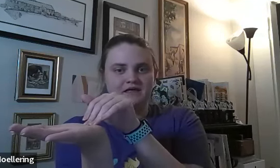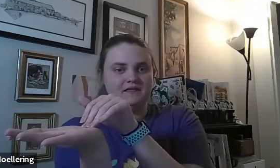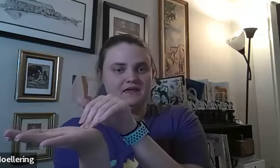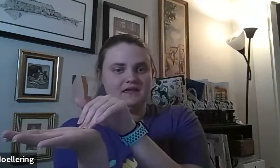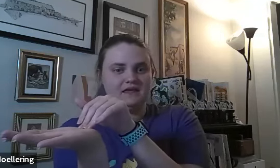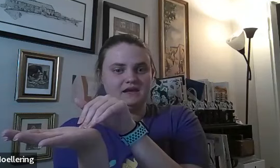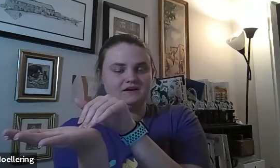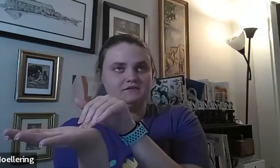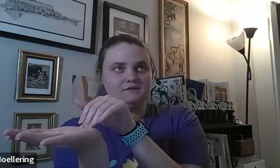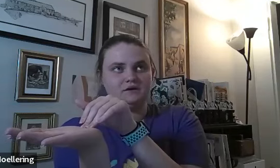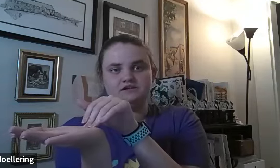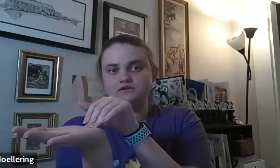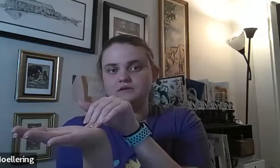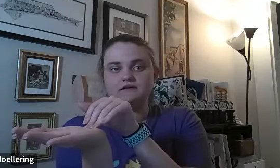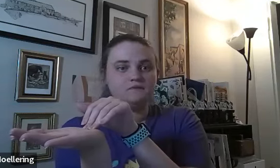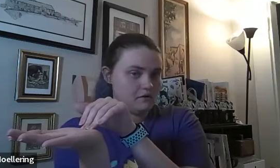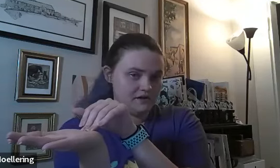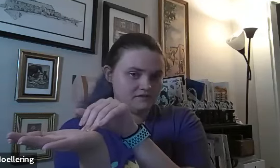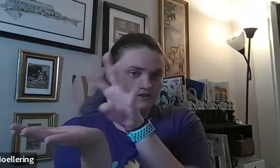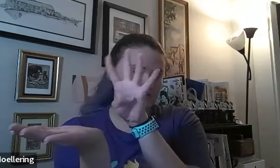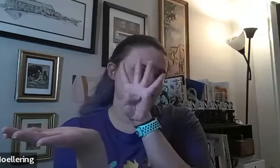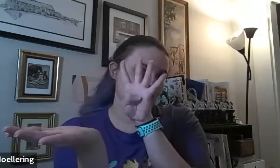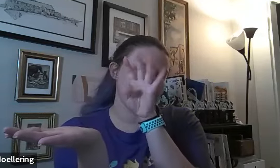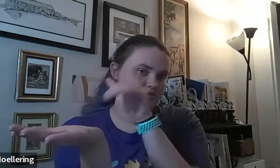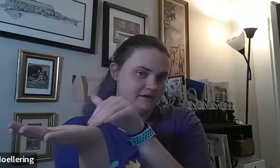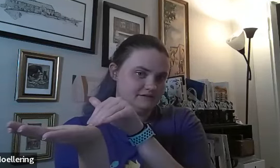And then if you were going to do like 4,000, you go 4,000.